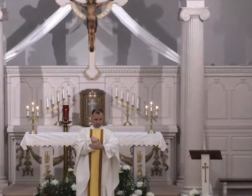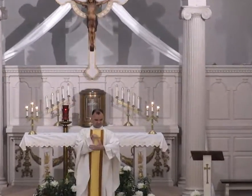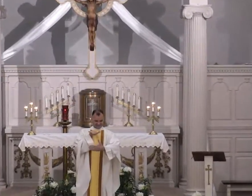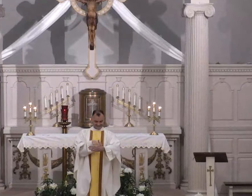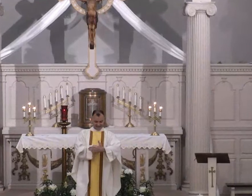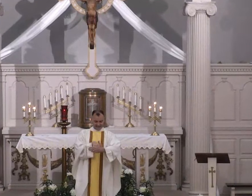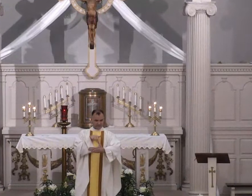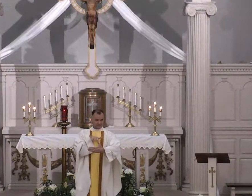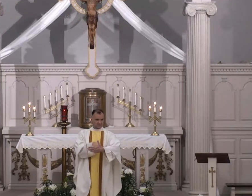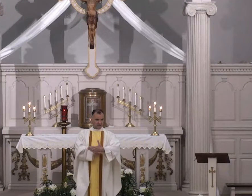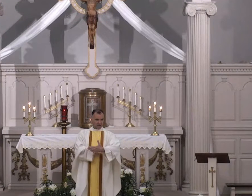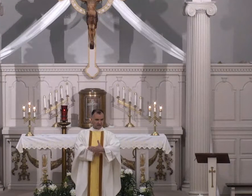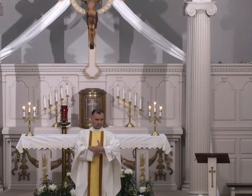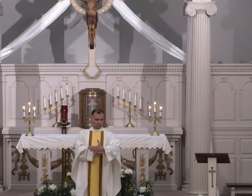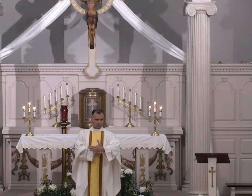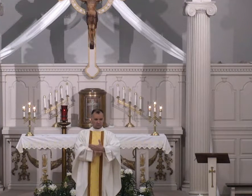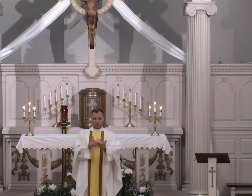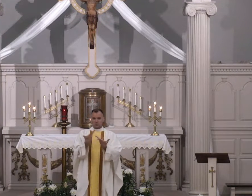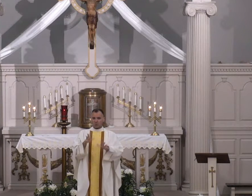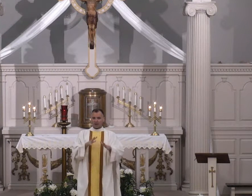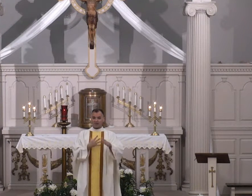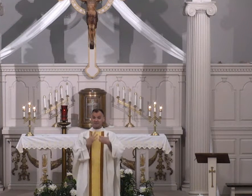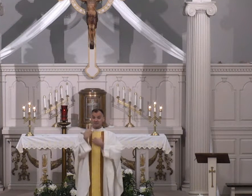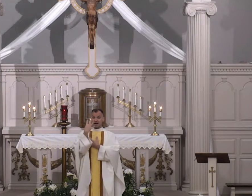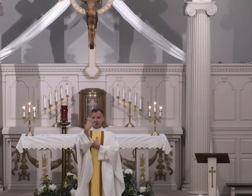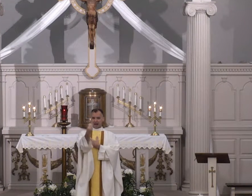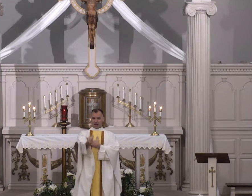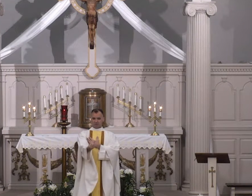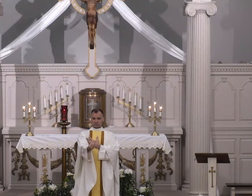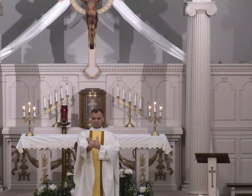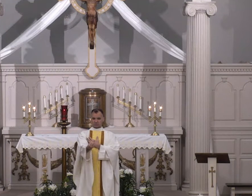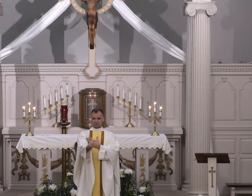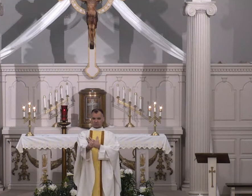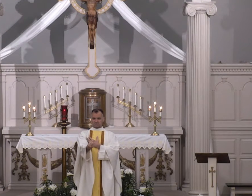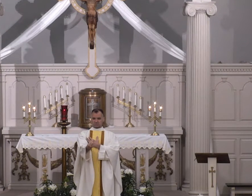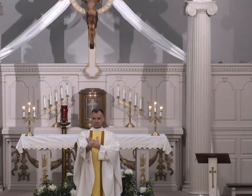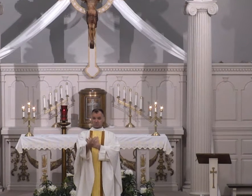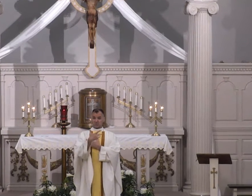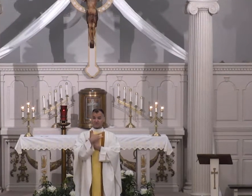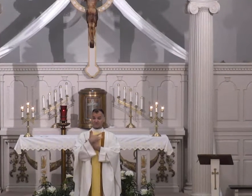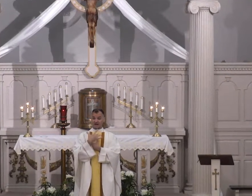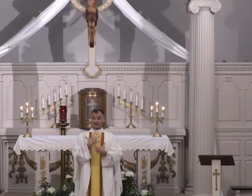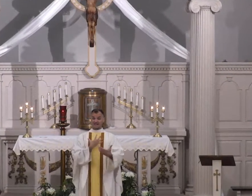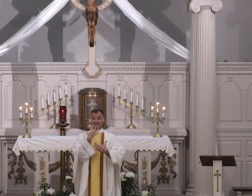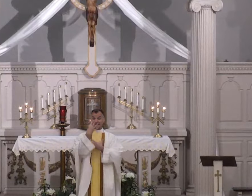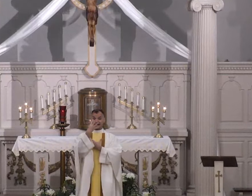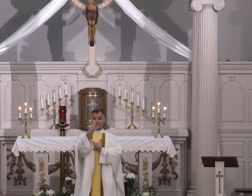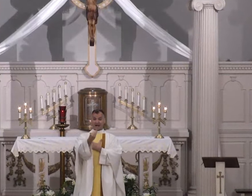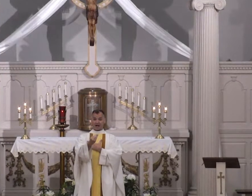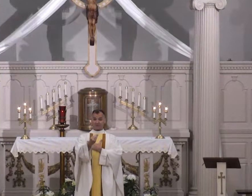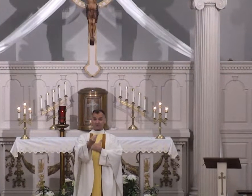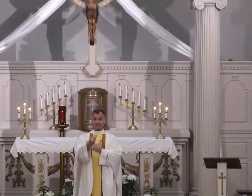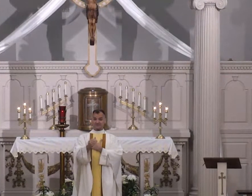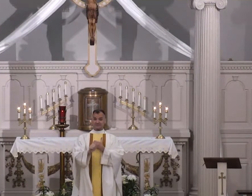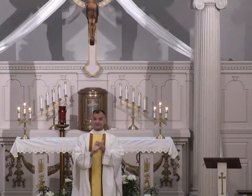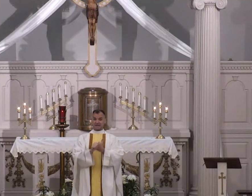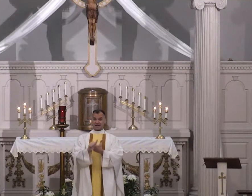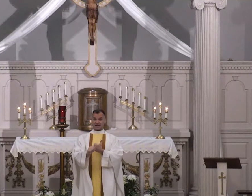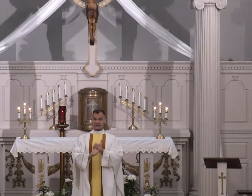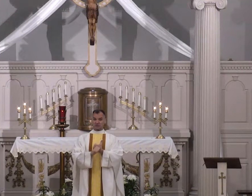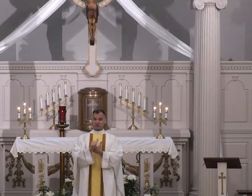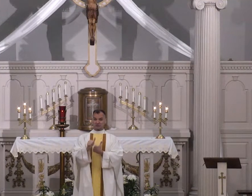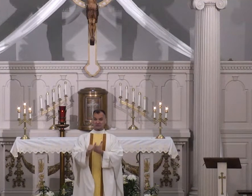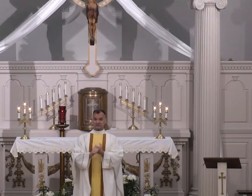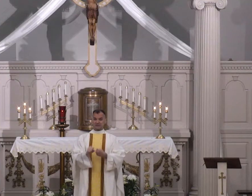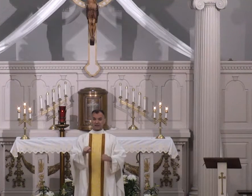Sometimes we like to stay in our comfort zone, right? We stay in that little box, and we don't want to leave the safety and